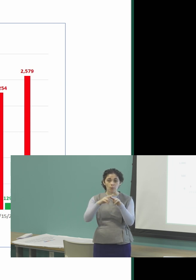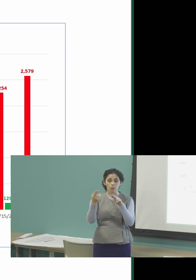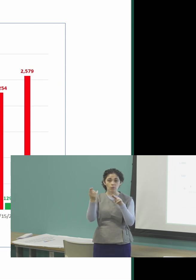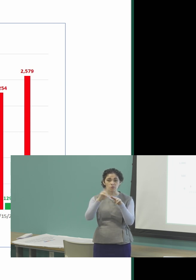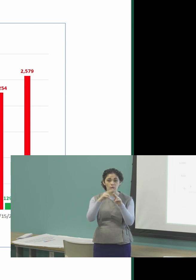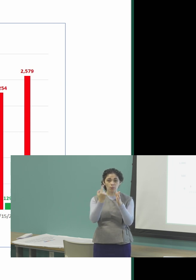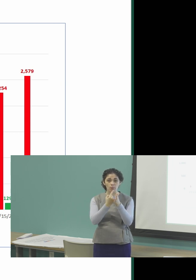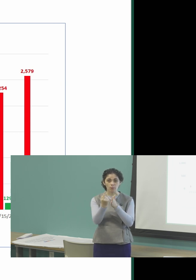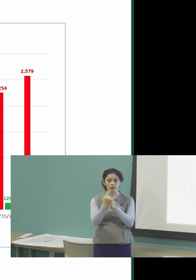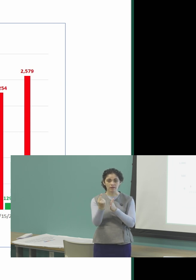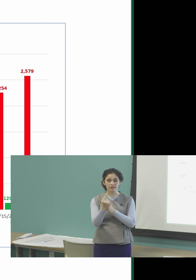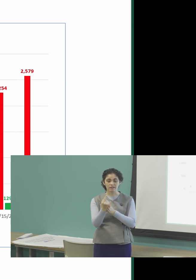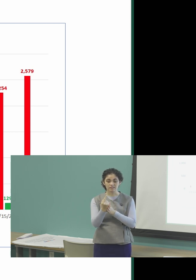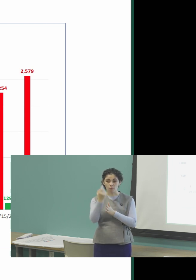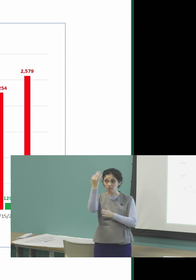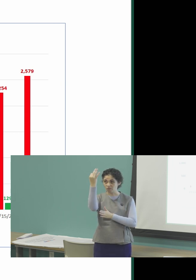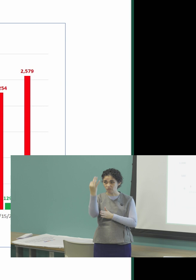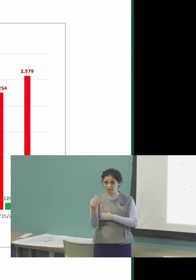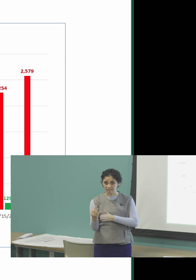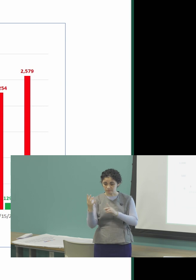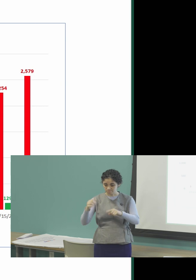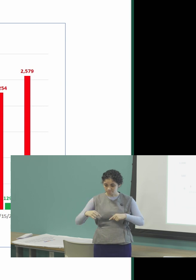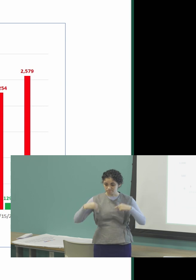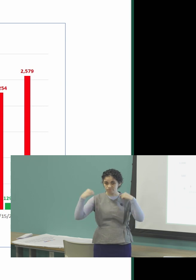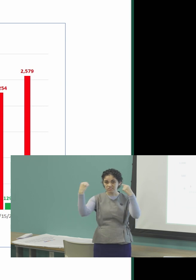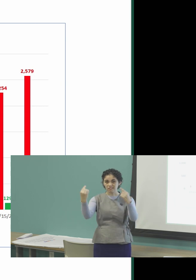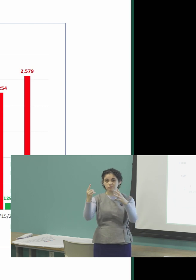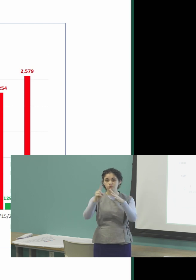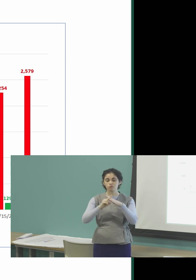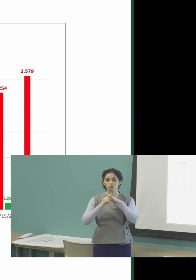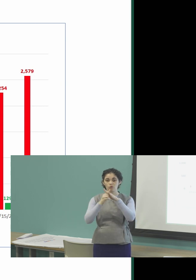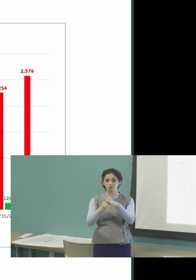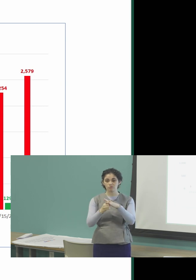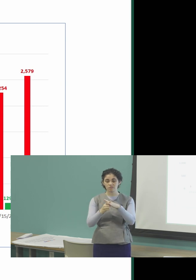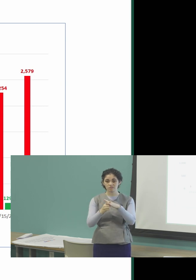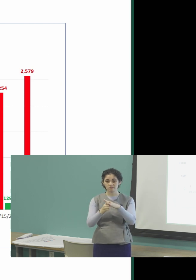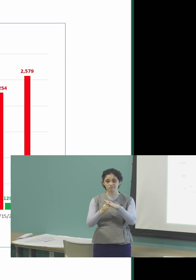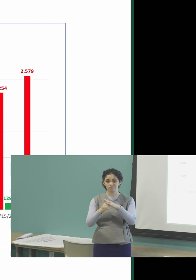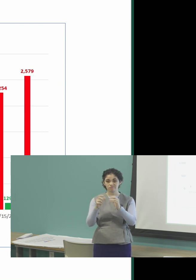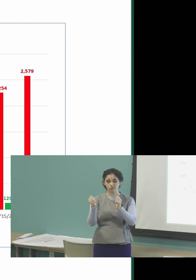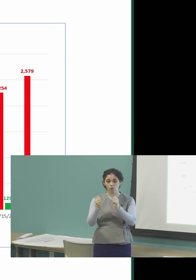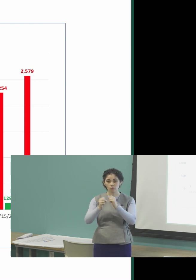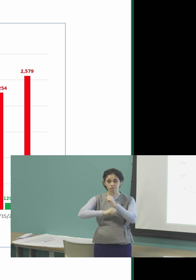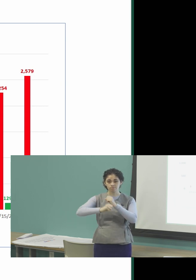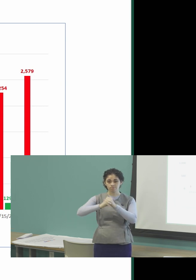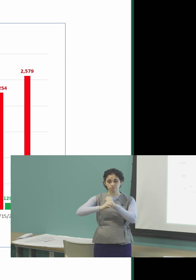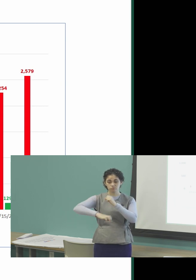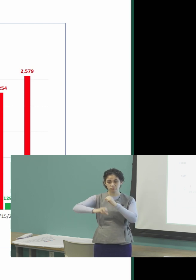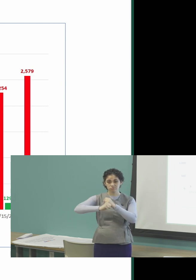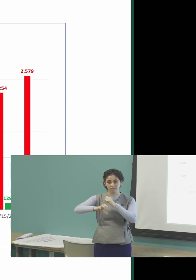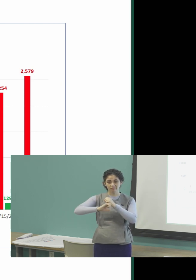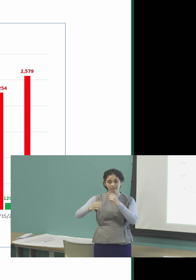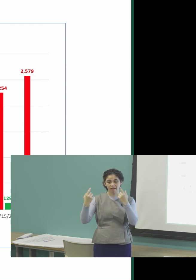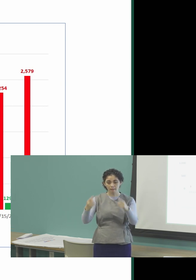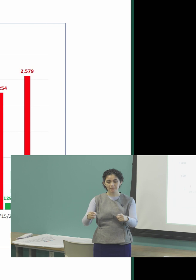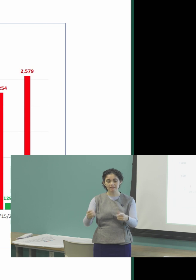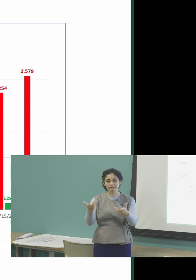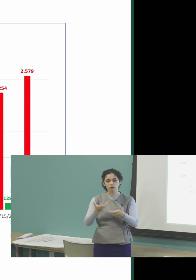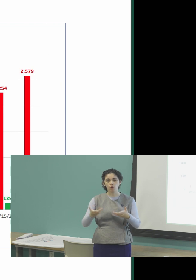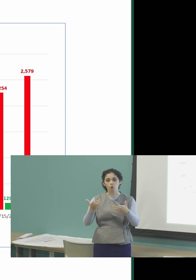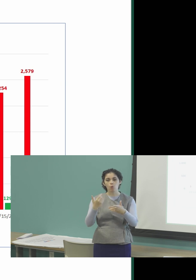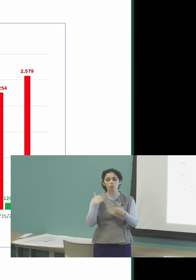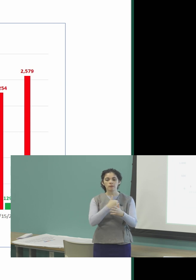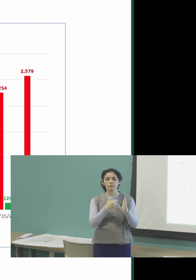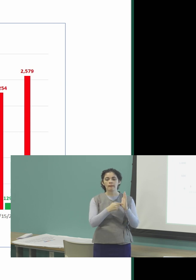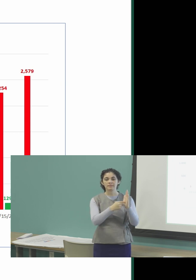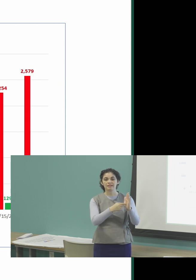We've chosen every Friday since the very beginning of our pandemic here in the community. And this